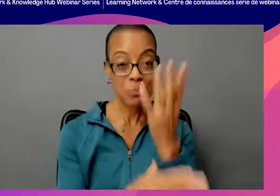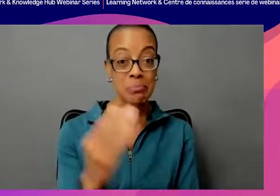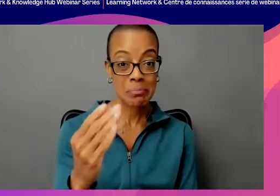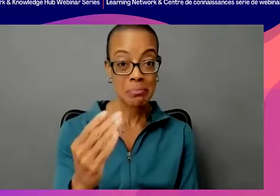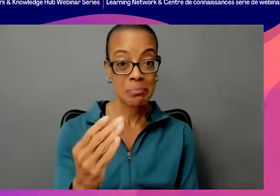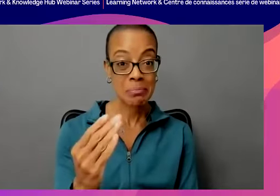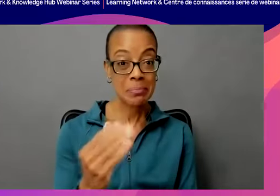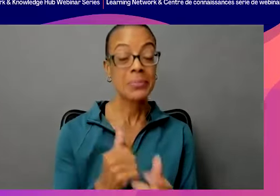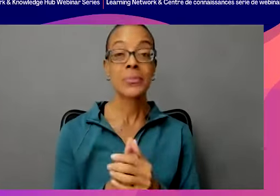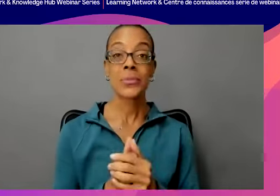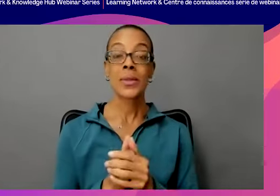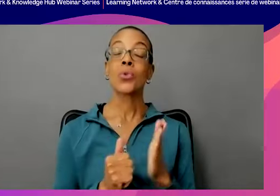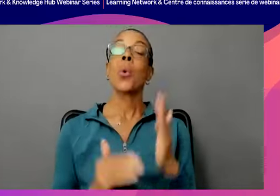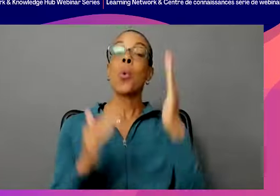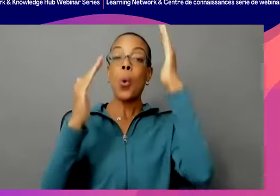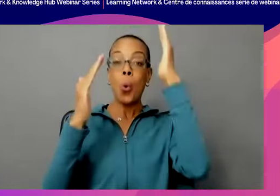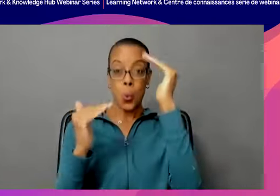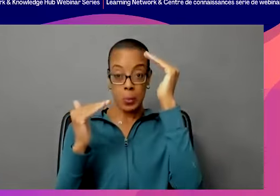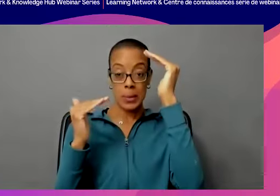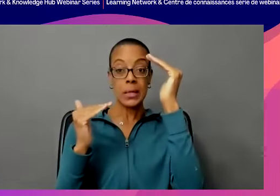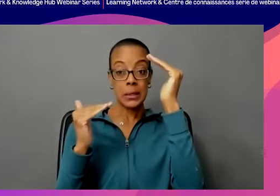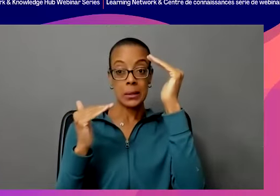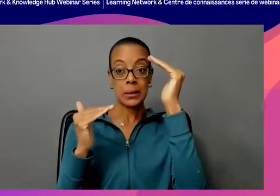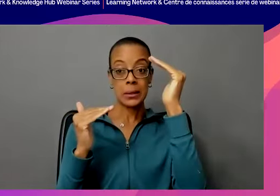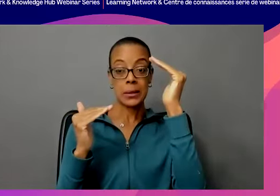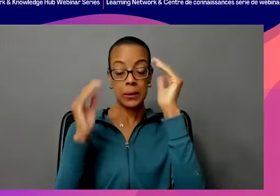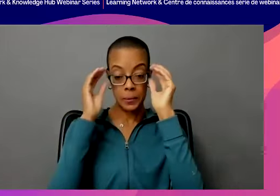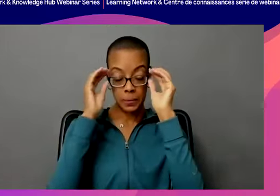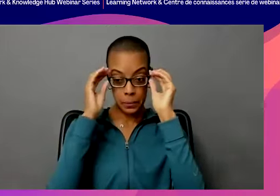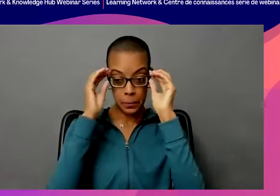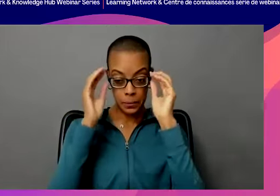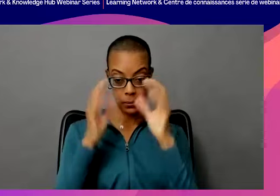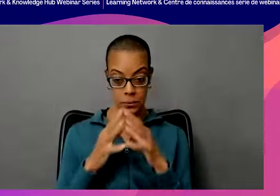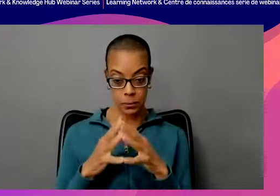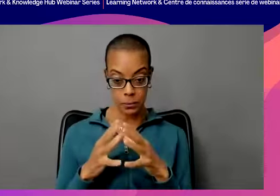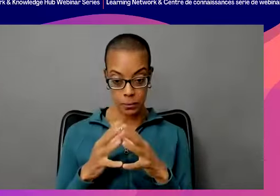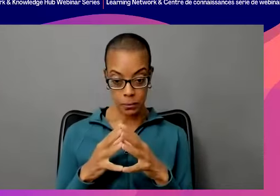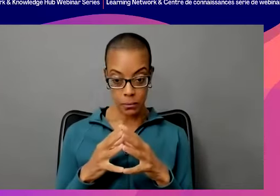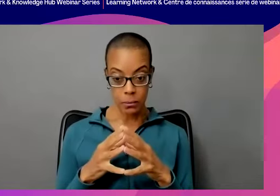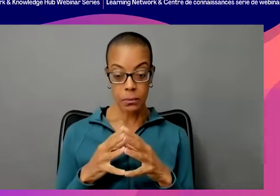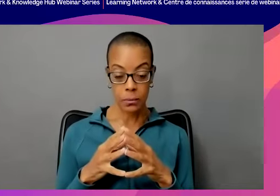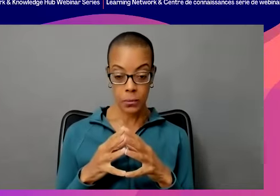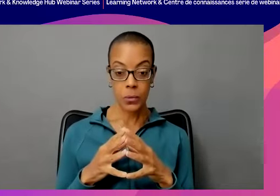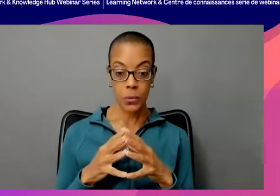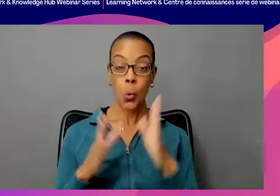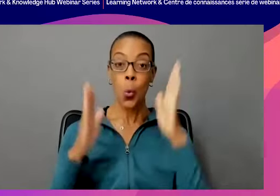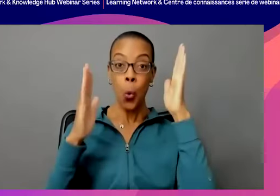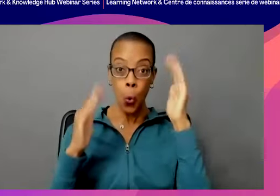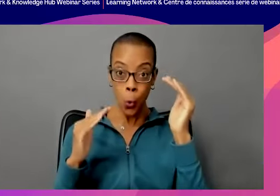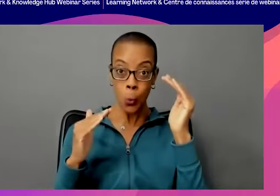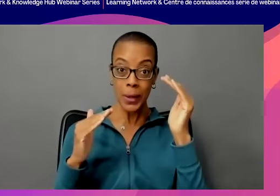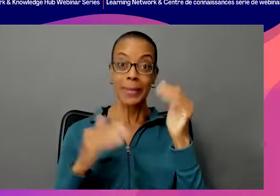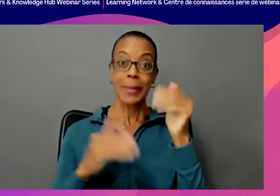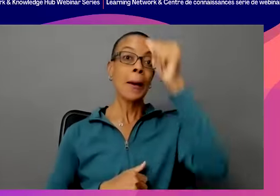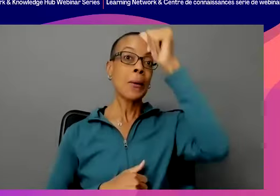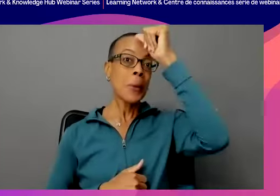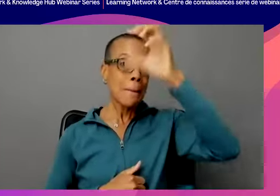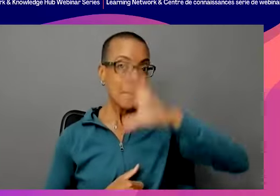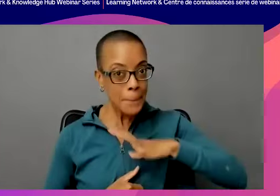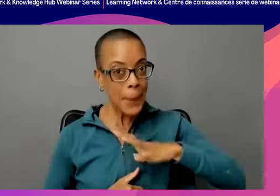this time that that we can send the men to programs such